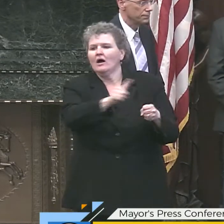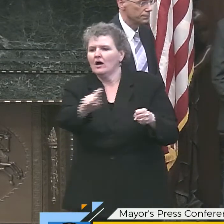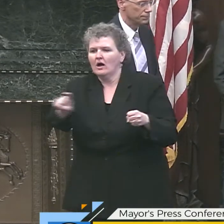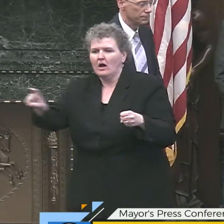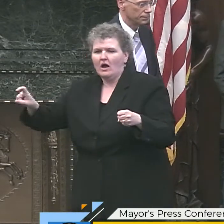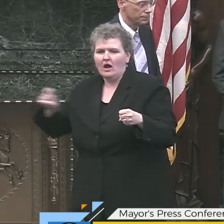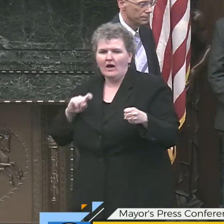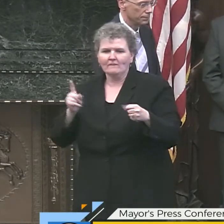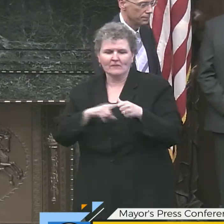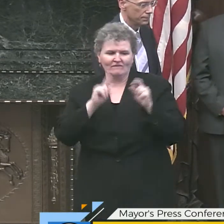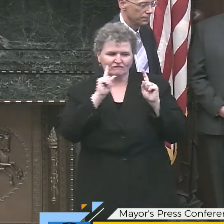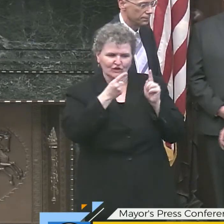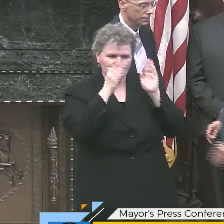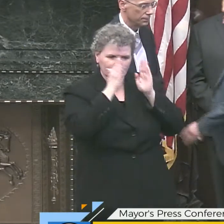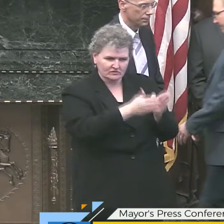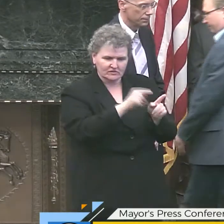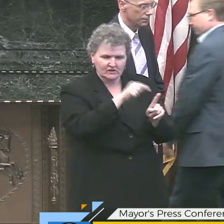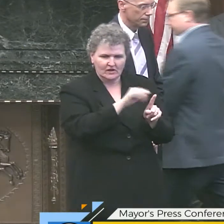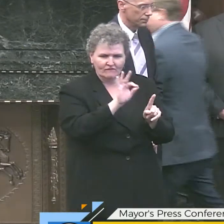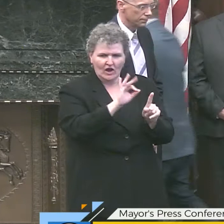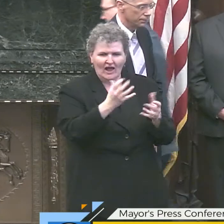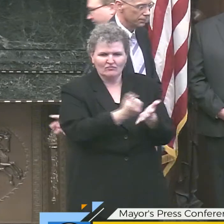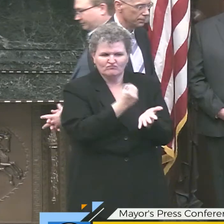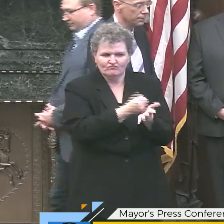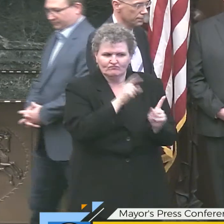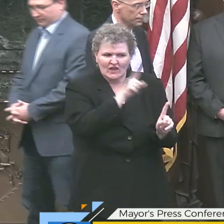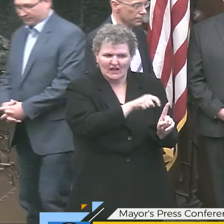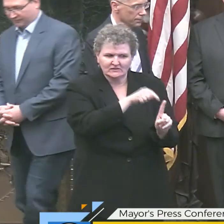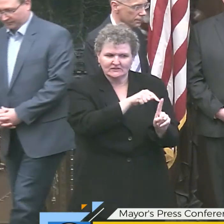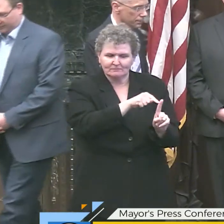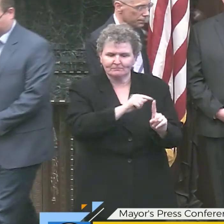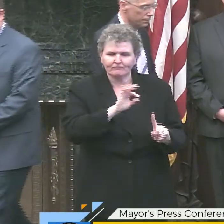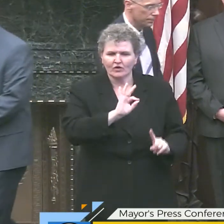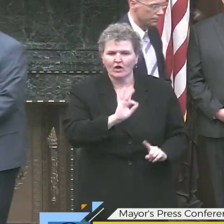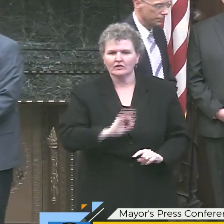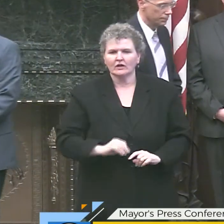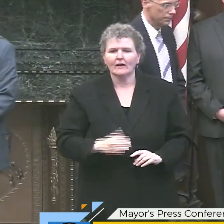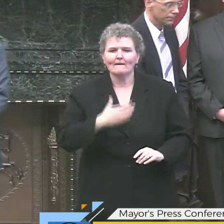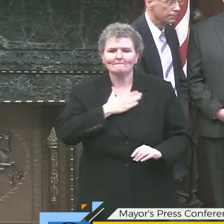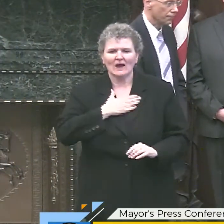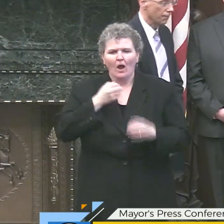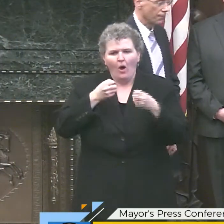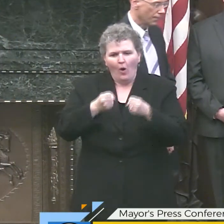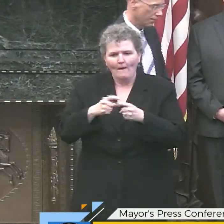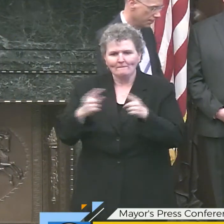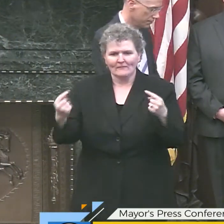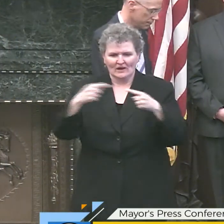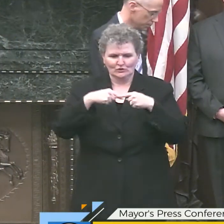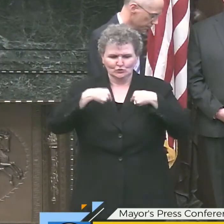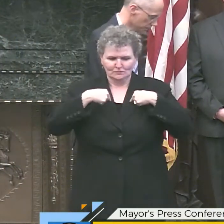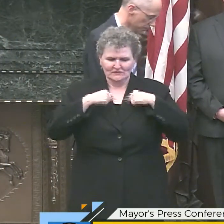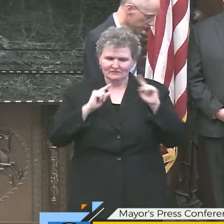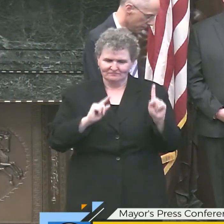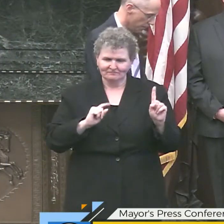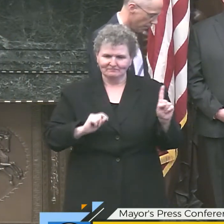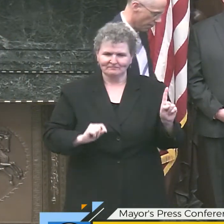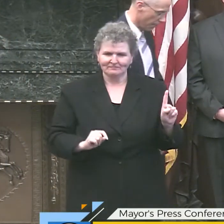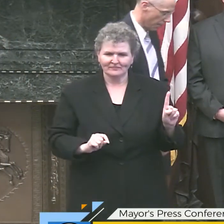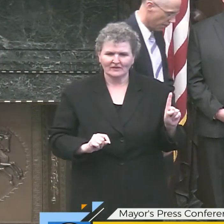mayor. Sure, you can come back to me that mine are not health related. Okay, Sean, we'll come back to